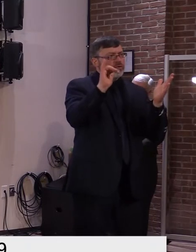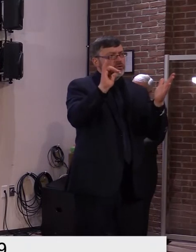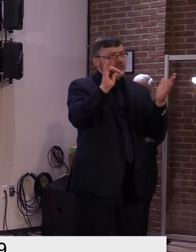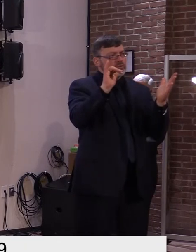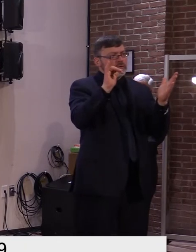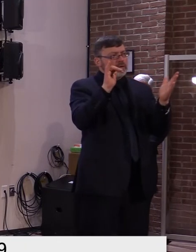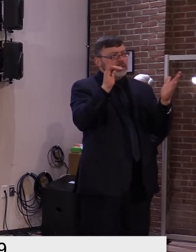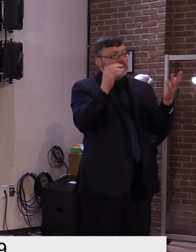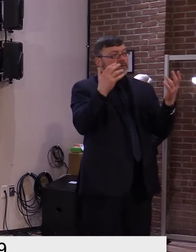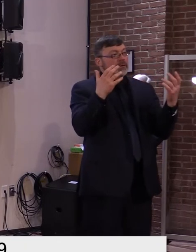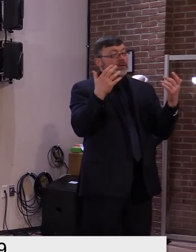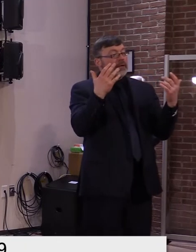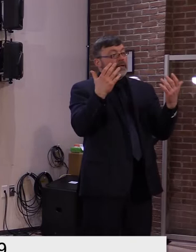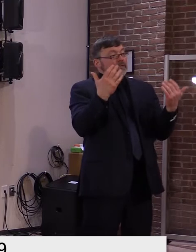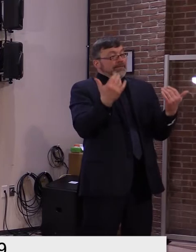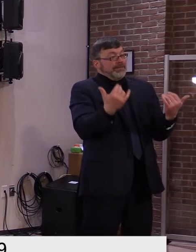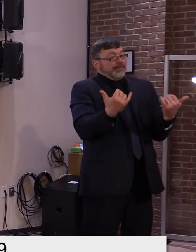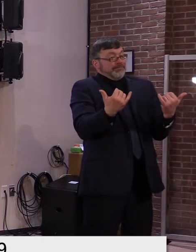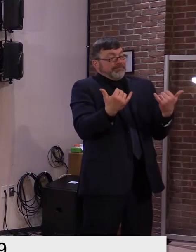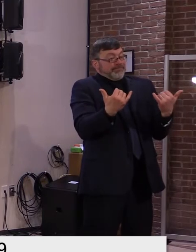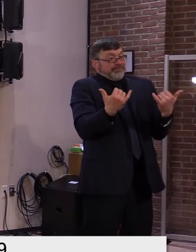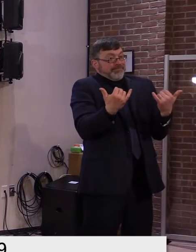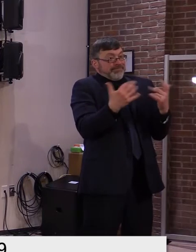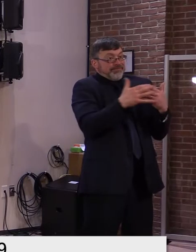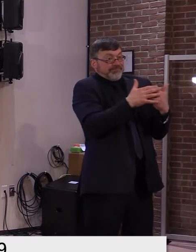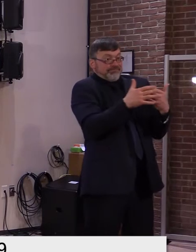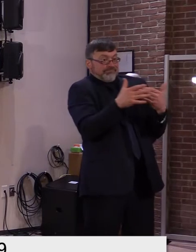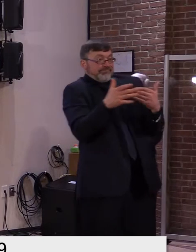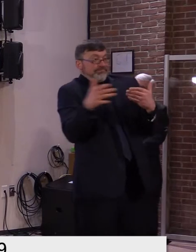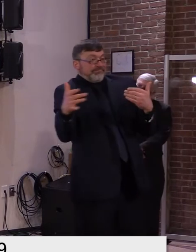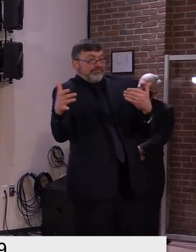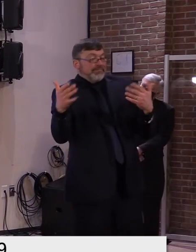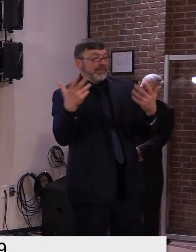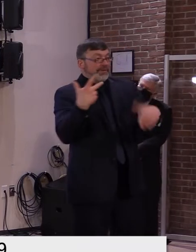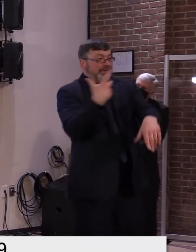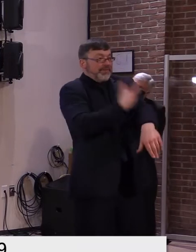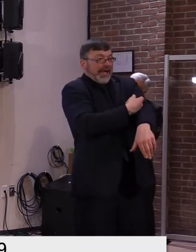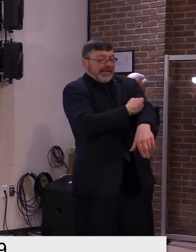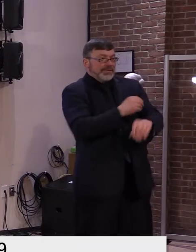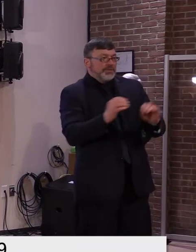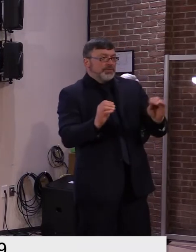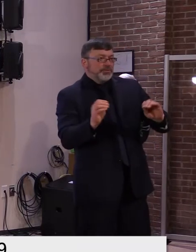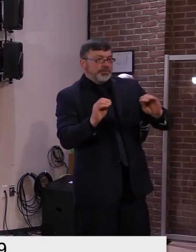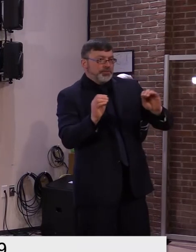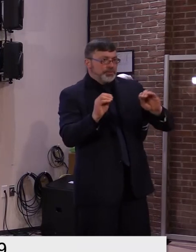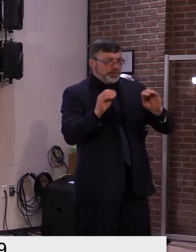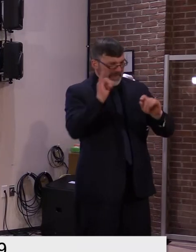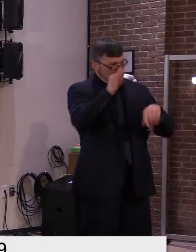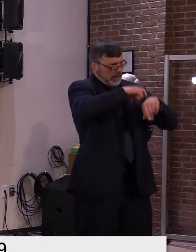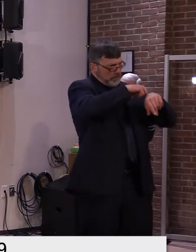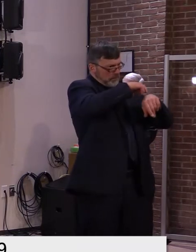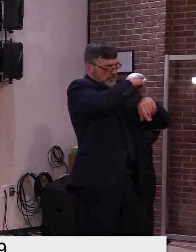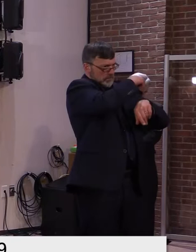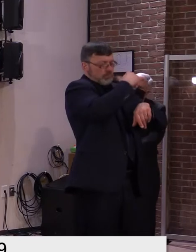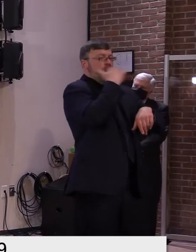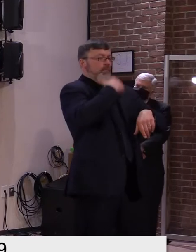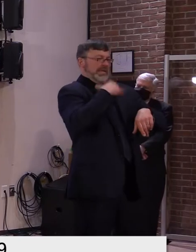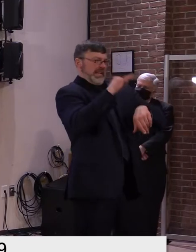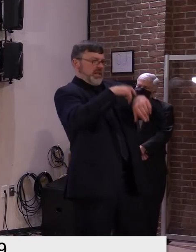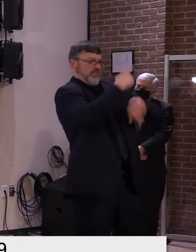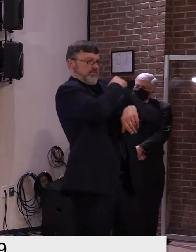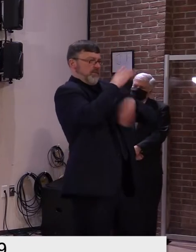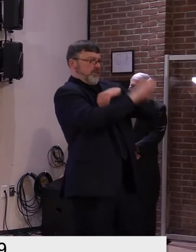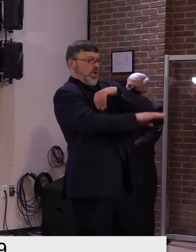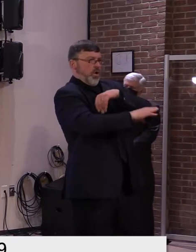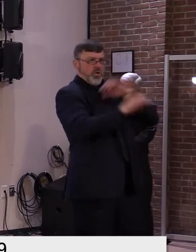vaccination on the horizon, and at least at that point. And we wanted to make sure that we were protecting Vermonters. I think Burlington in